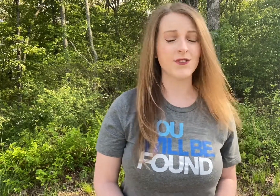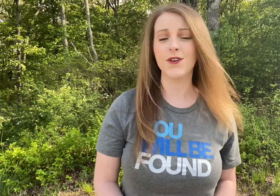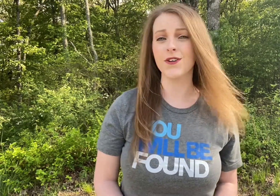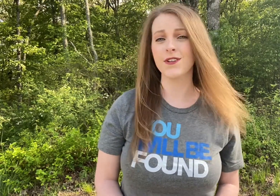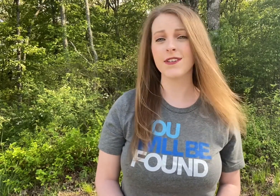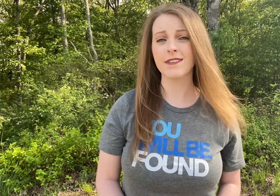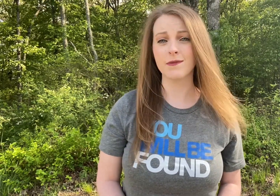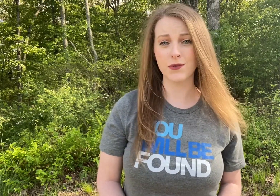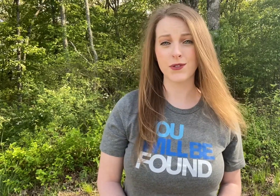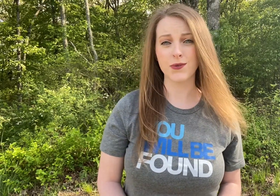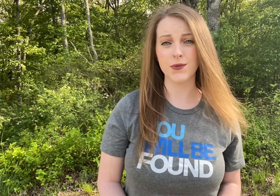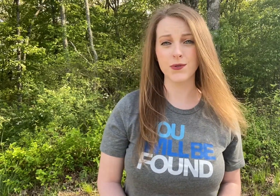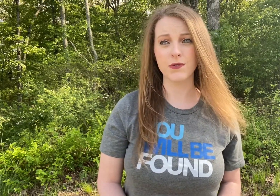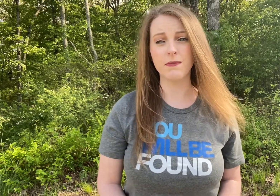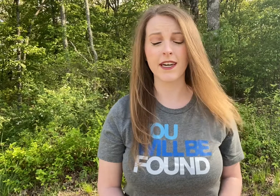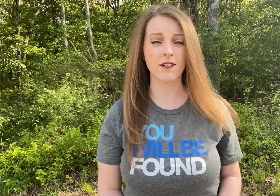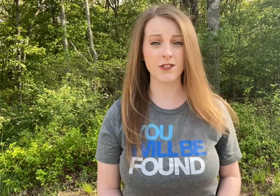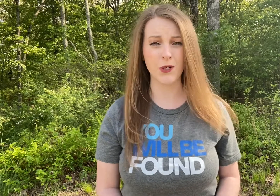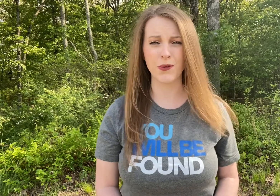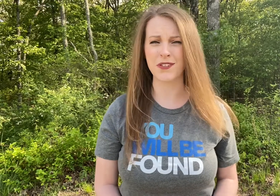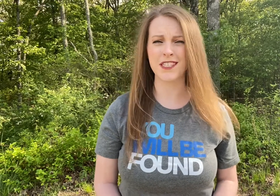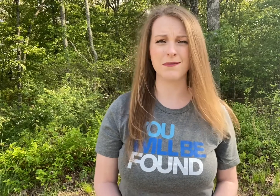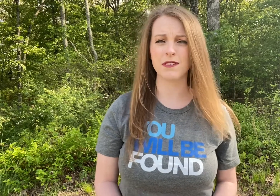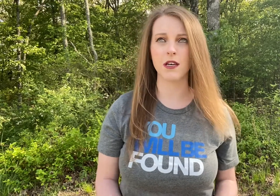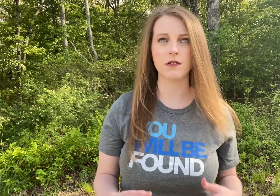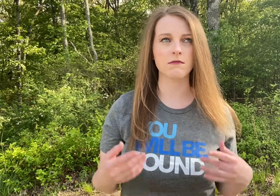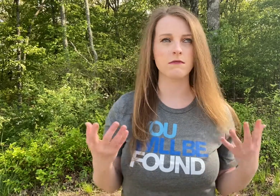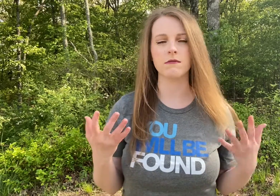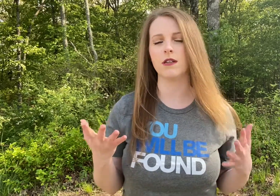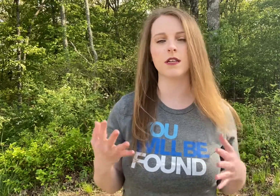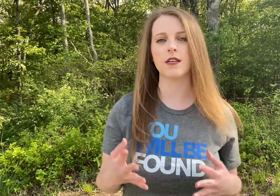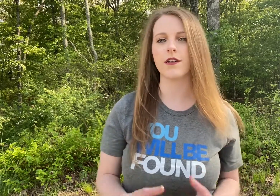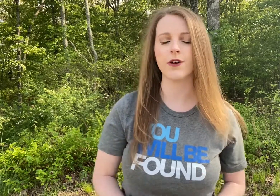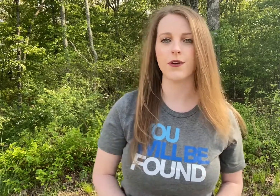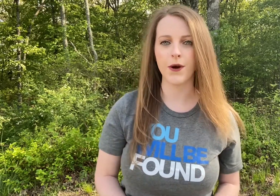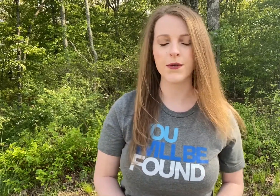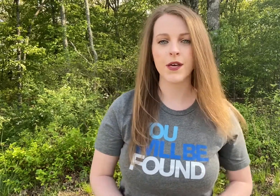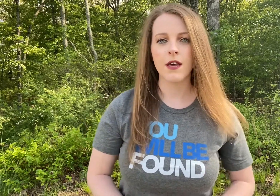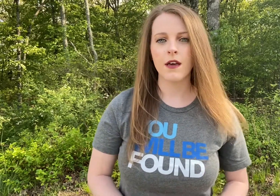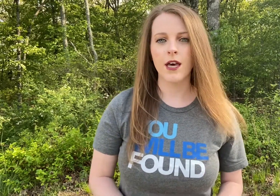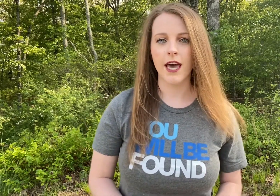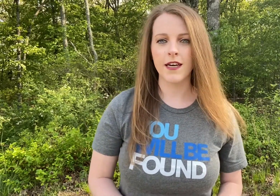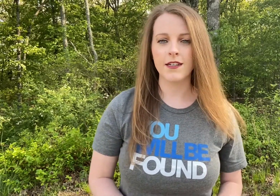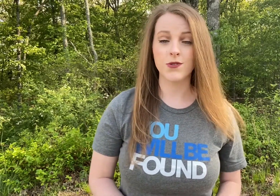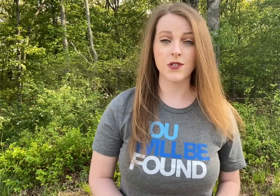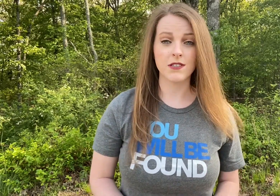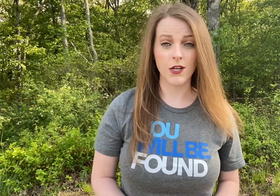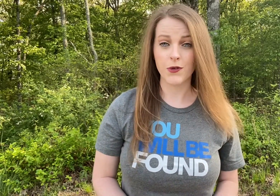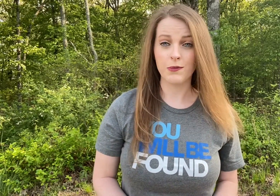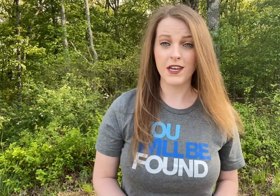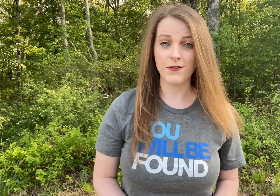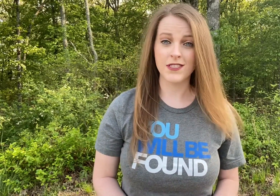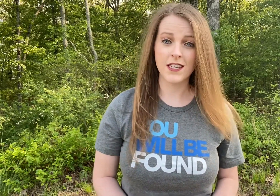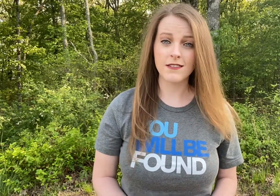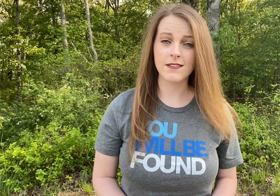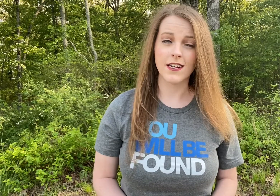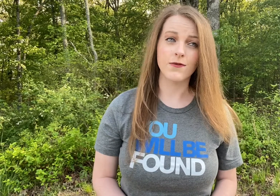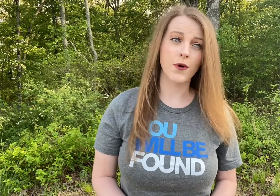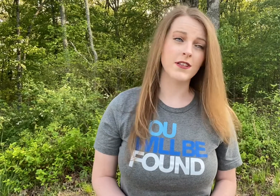saw the musical back in October, which seems like a decade ago now, and it's really stuck with me ever since, and I've wanted to